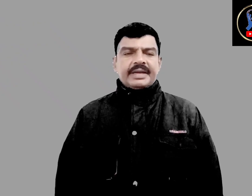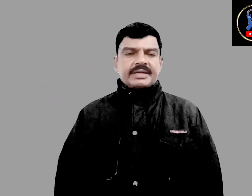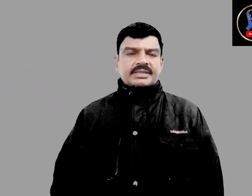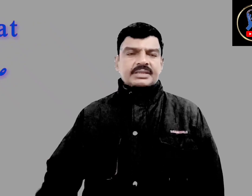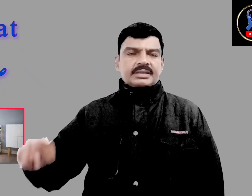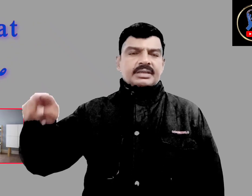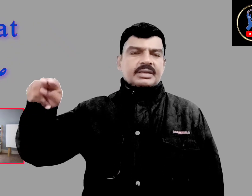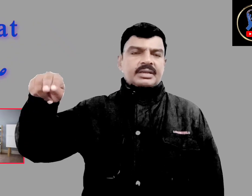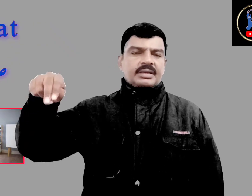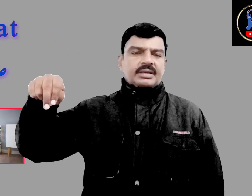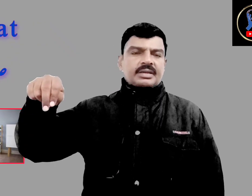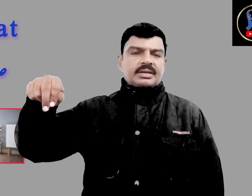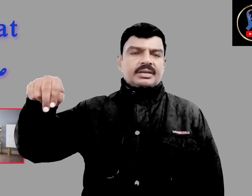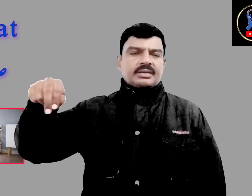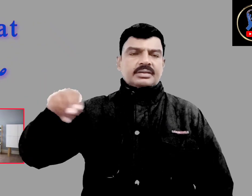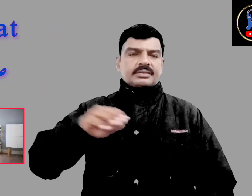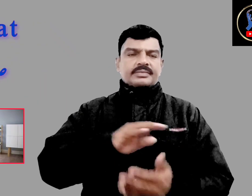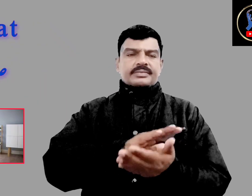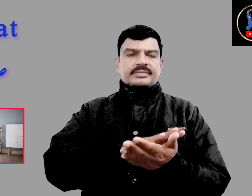neat and